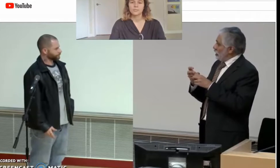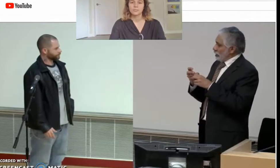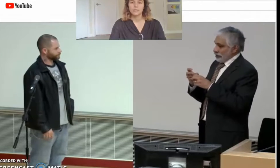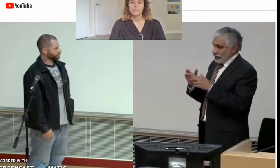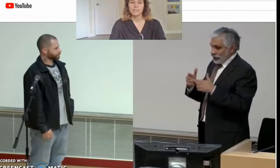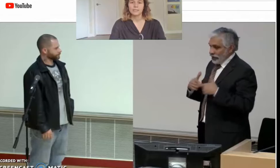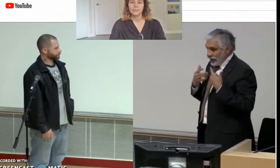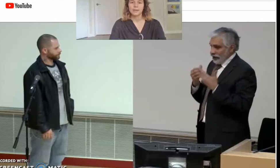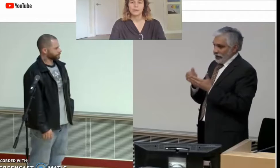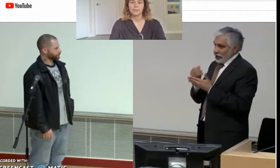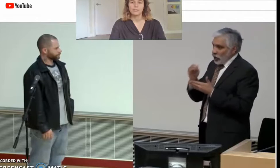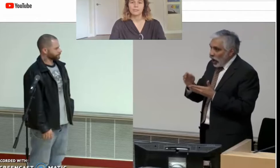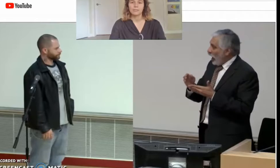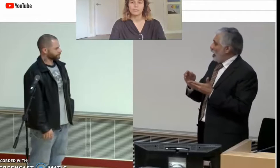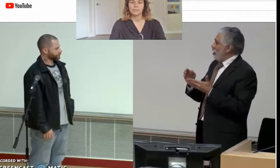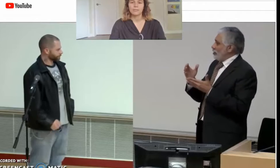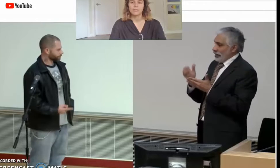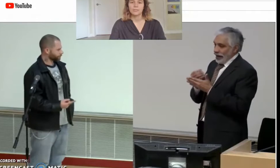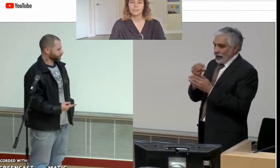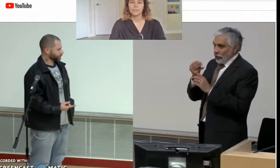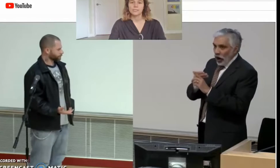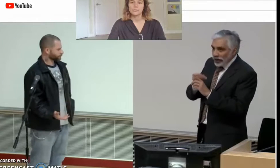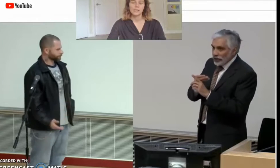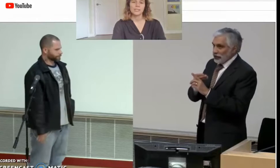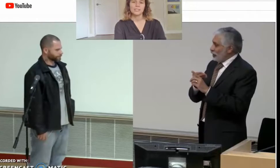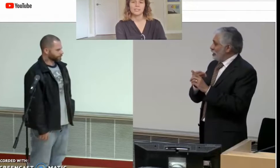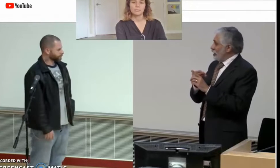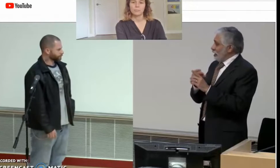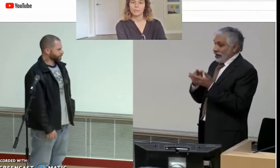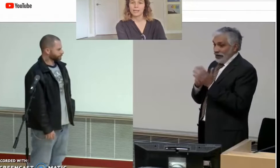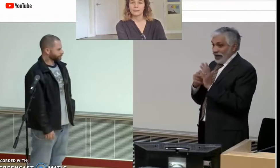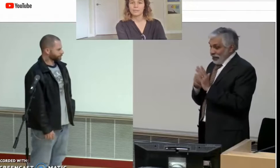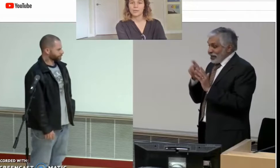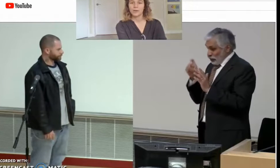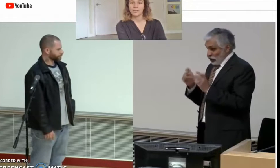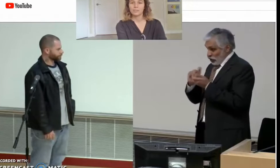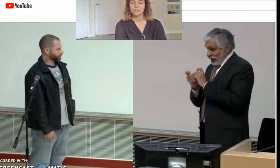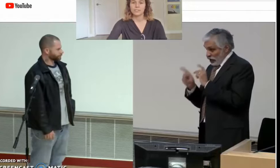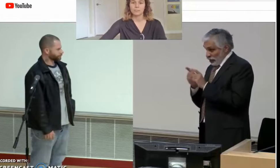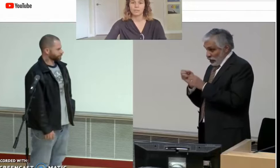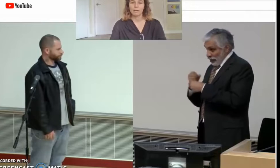Well, that's like comparing things being easier if you were black. Would it be harder versus with a white